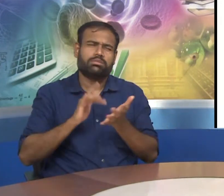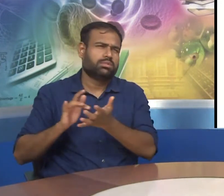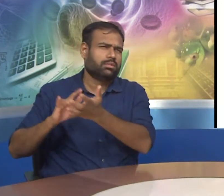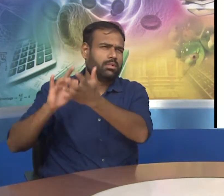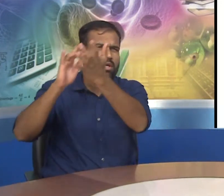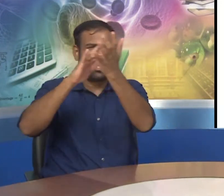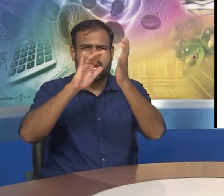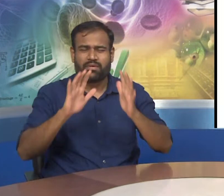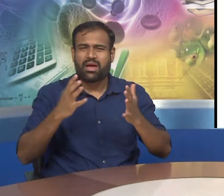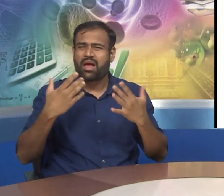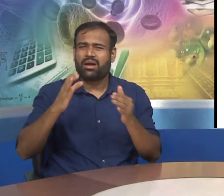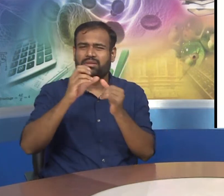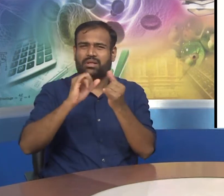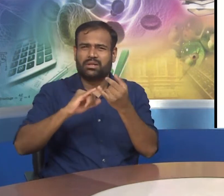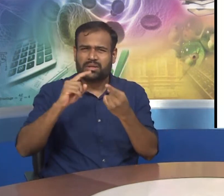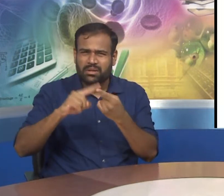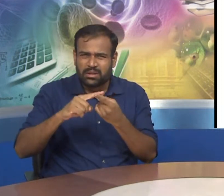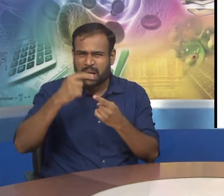Court of record.